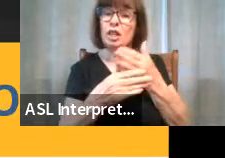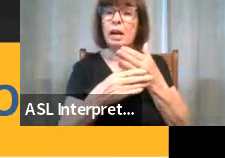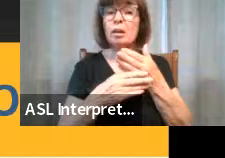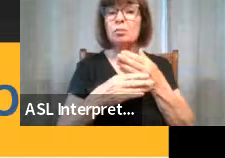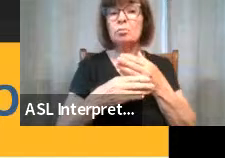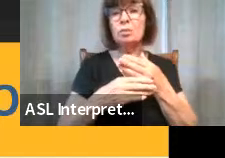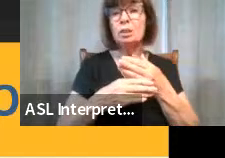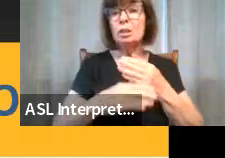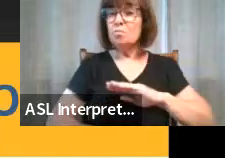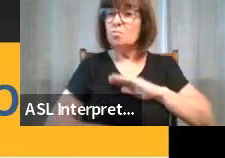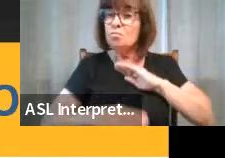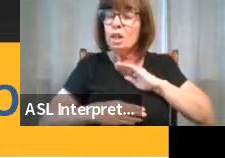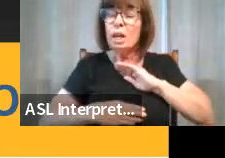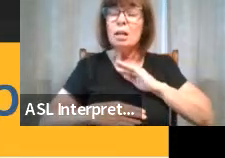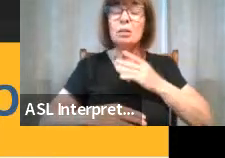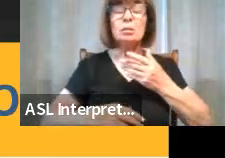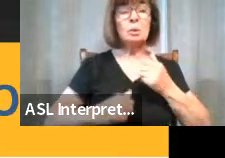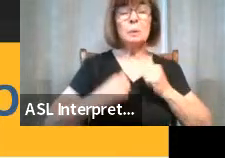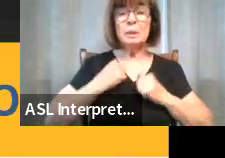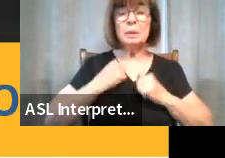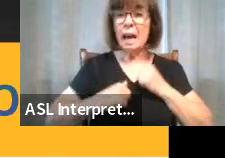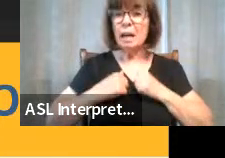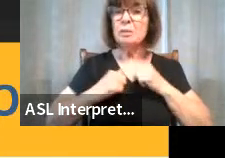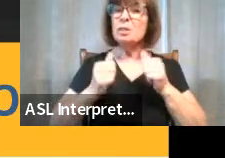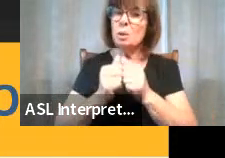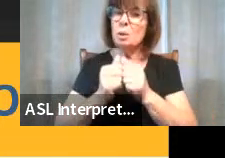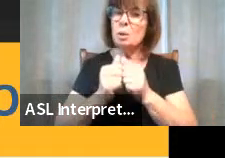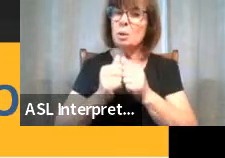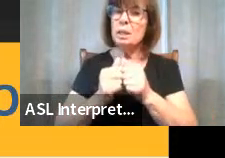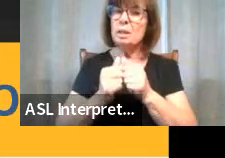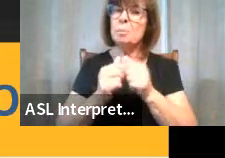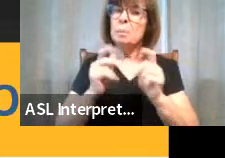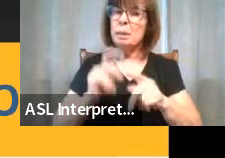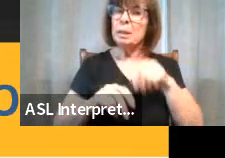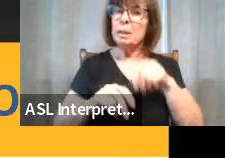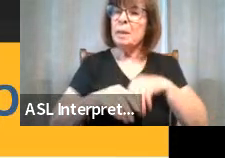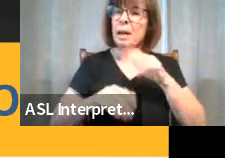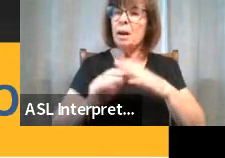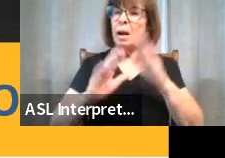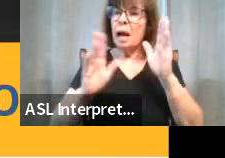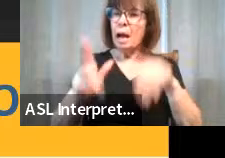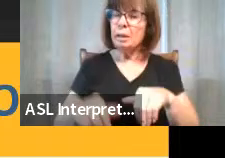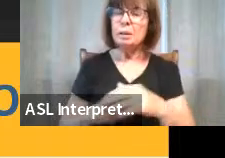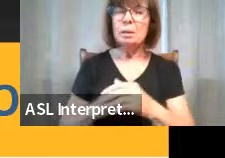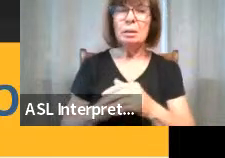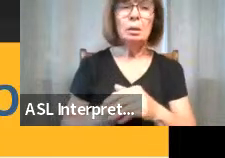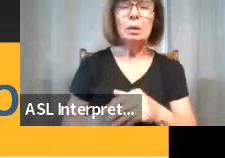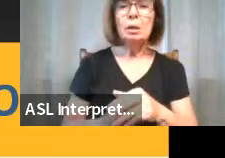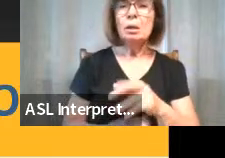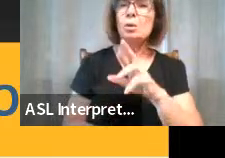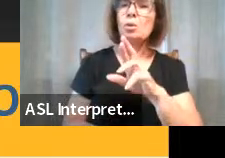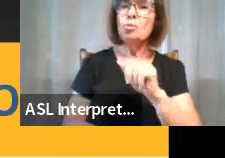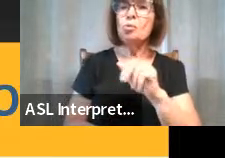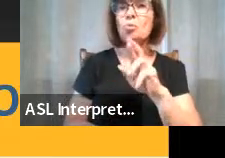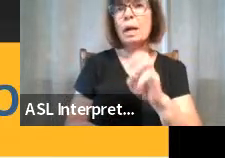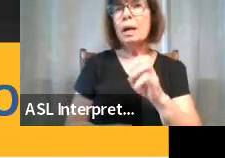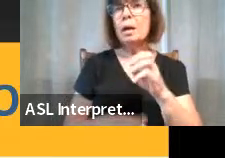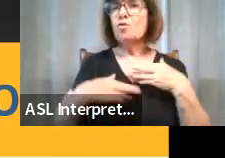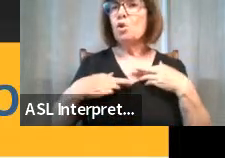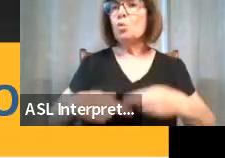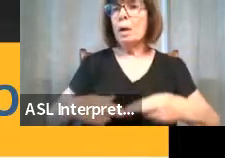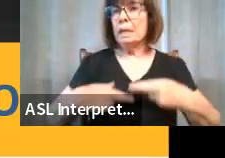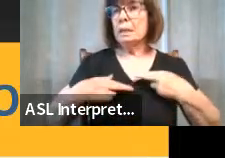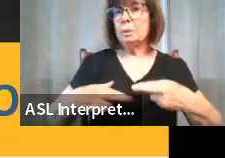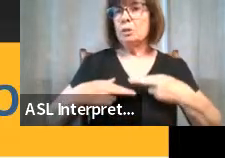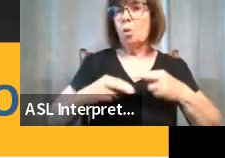towels, or being within a household with someone with a rash. Very rarely, respiratory transmission has been